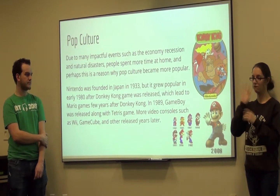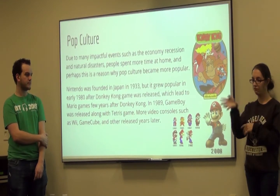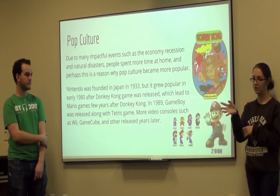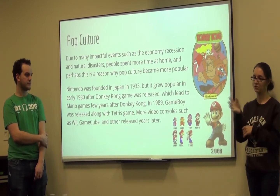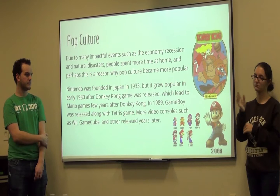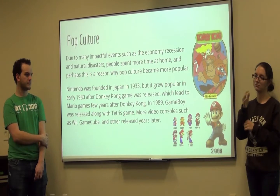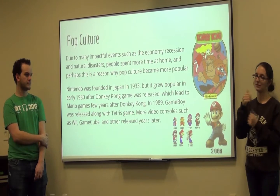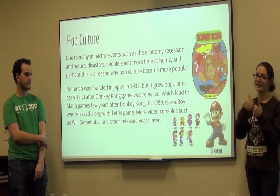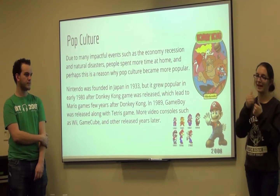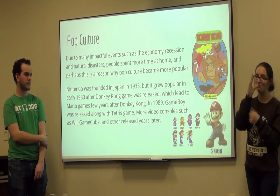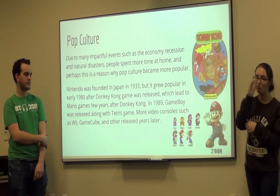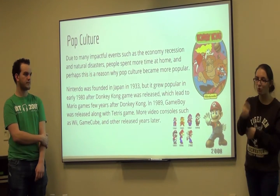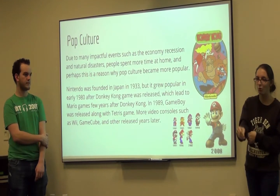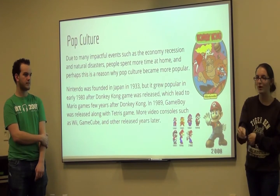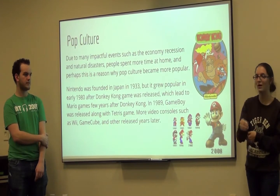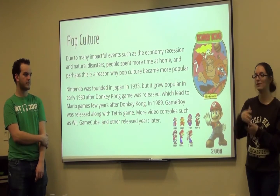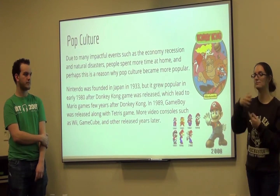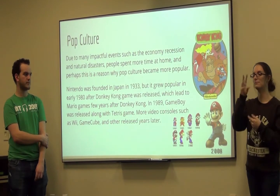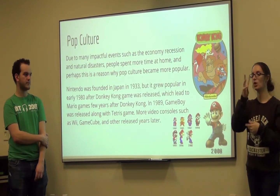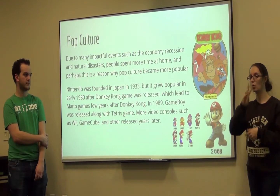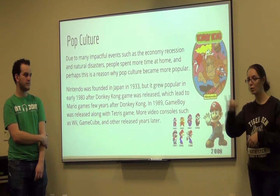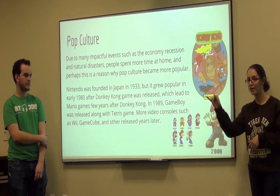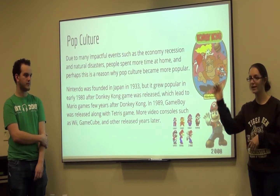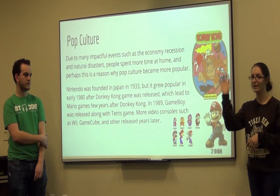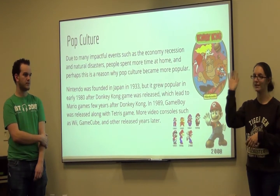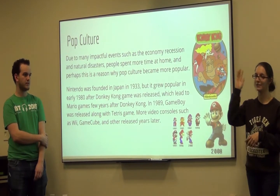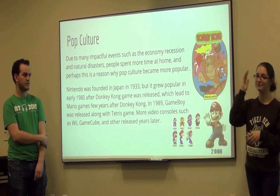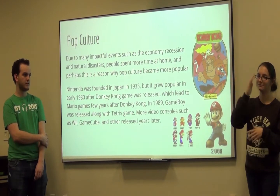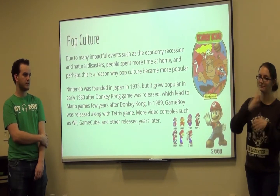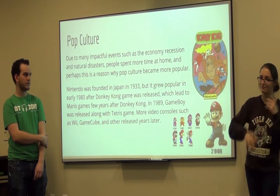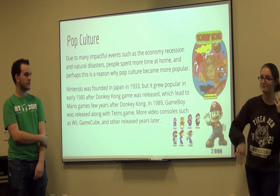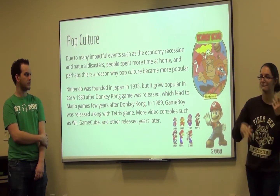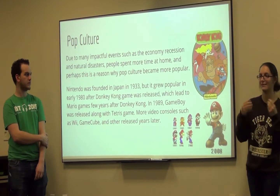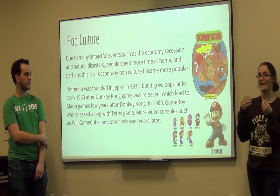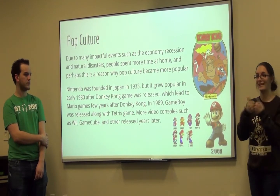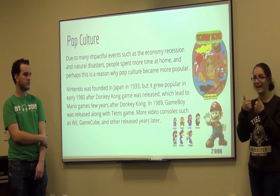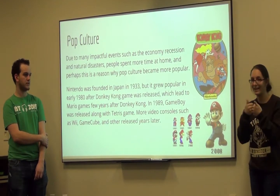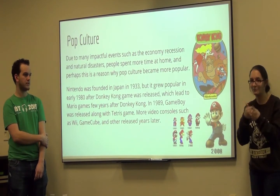period, they invented the Game Boy, the Wii.